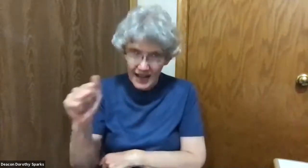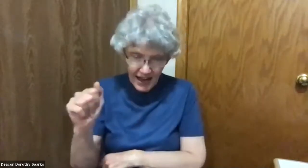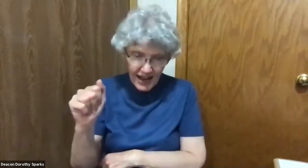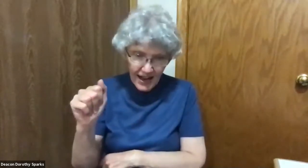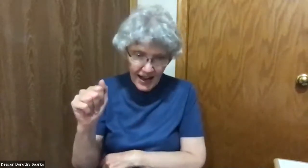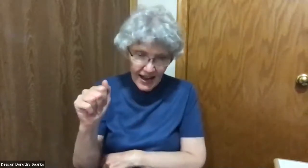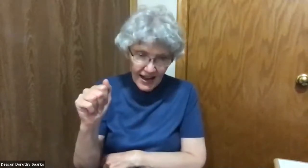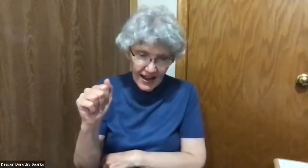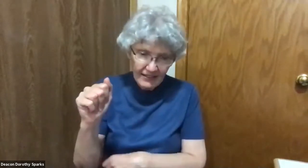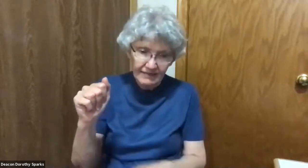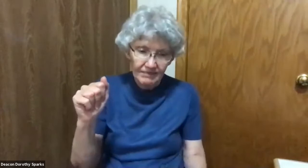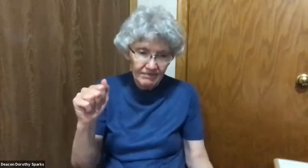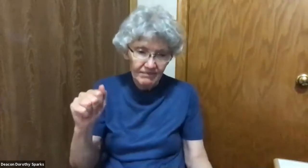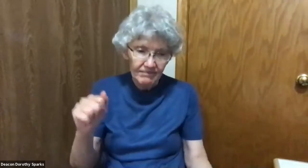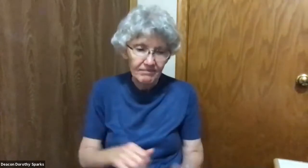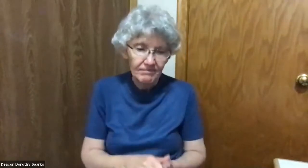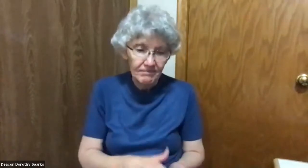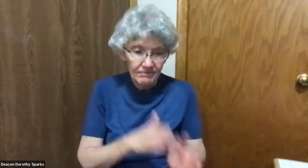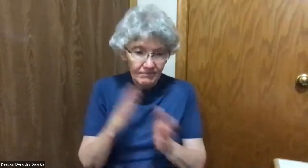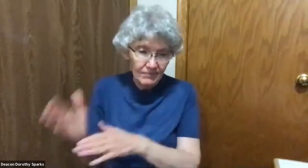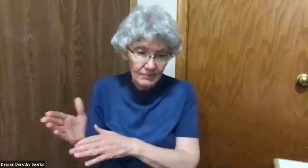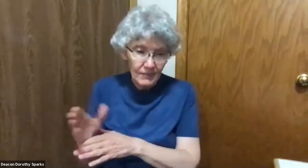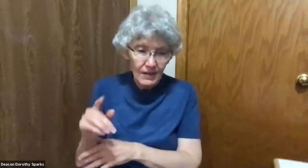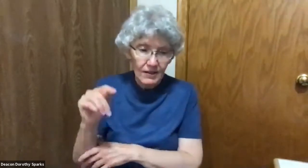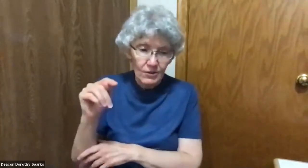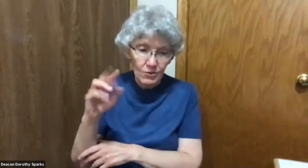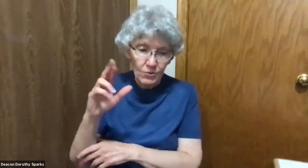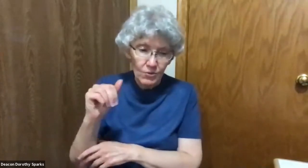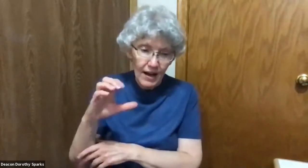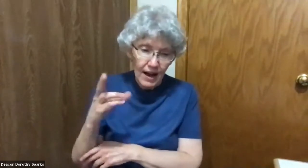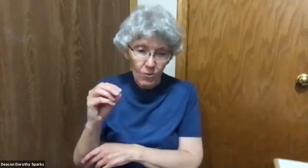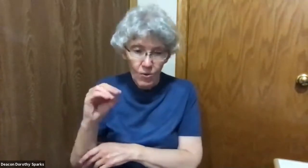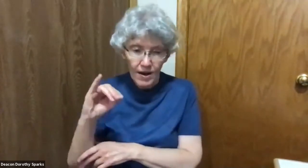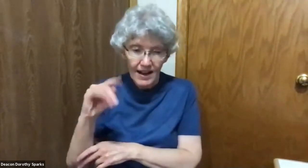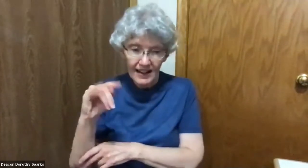was the ruler in the countries of Iturea,